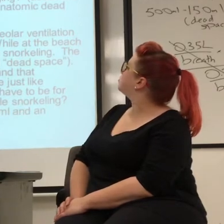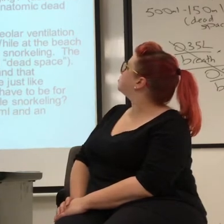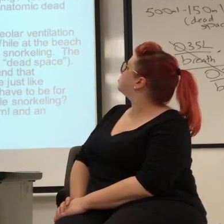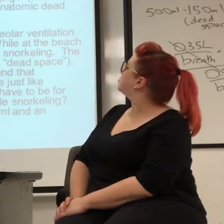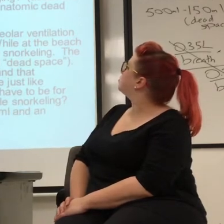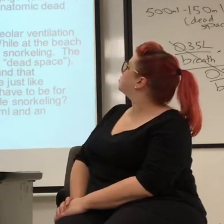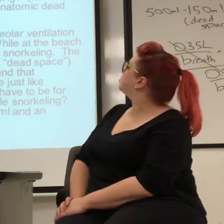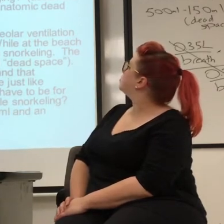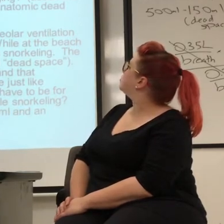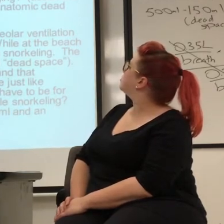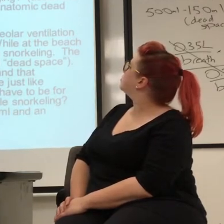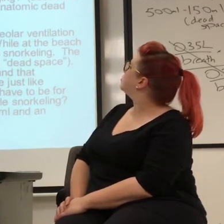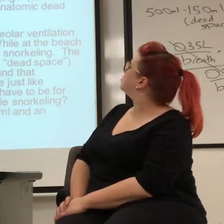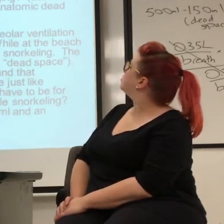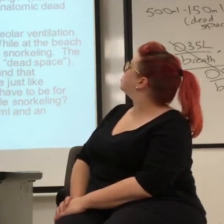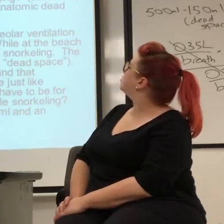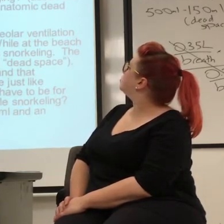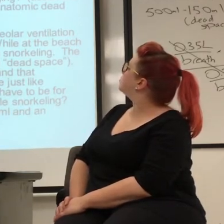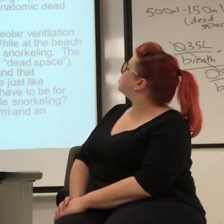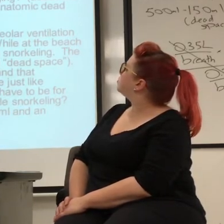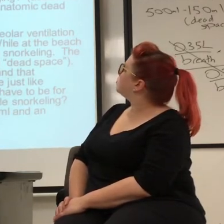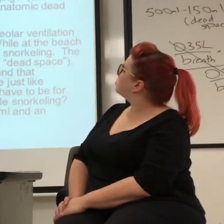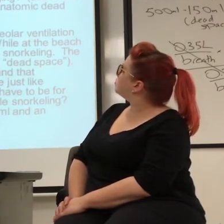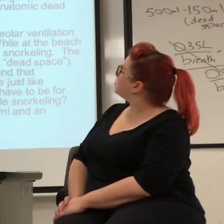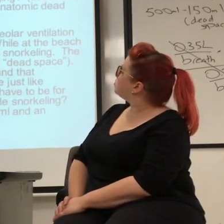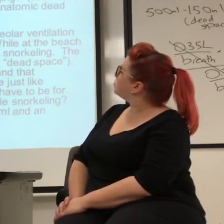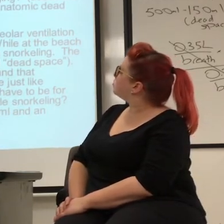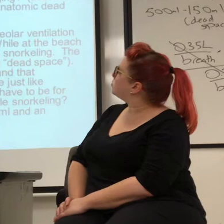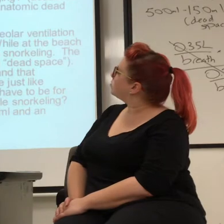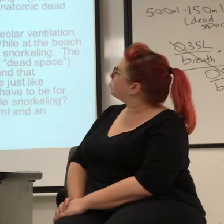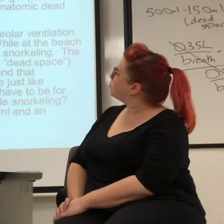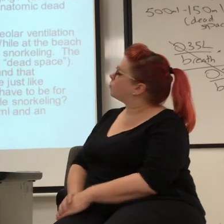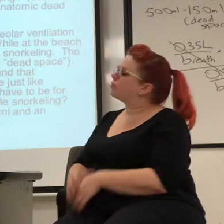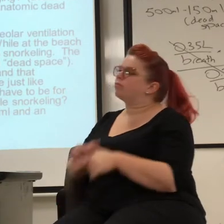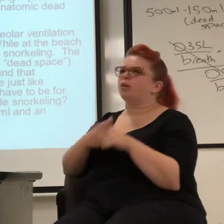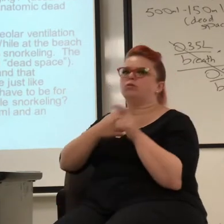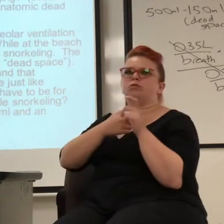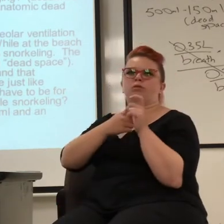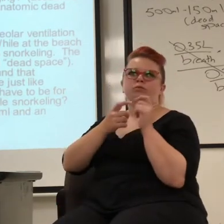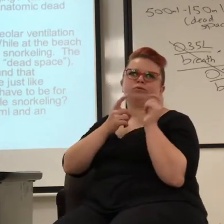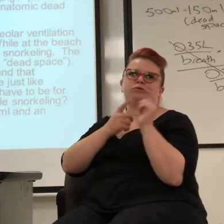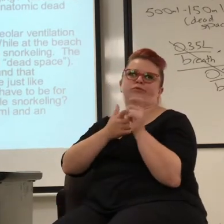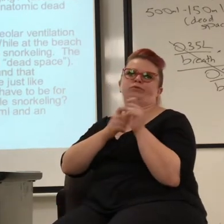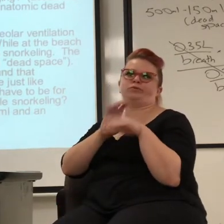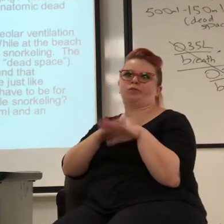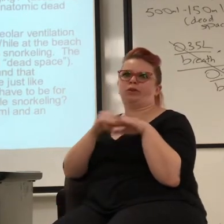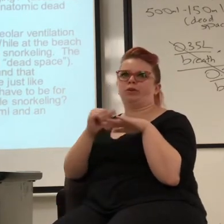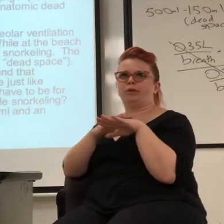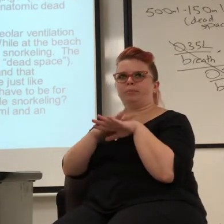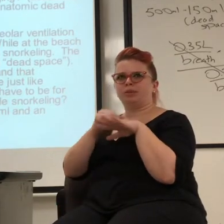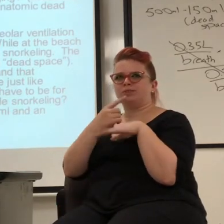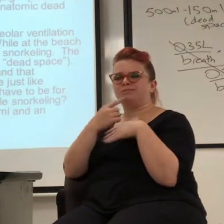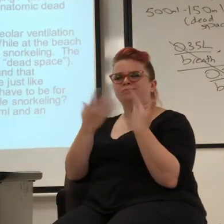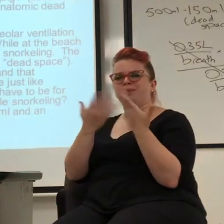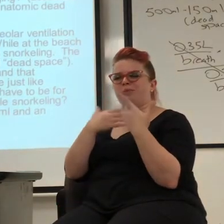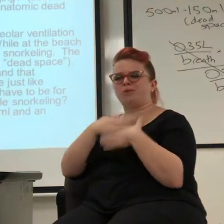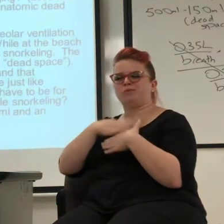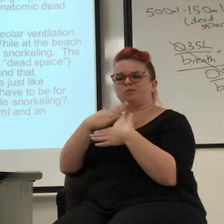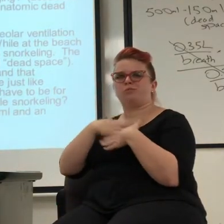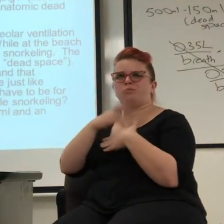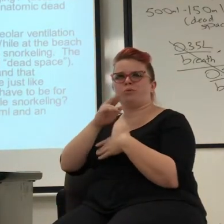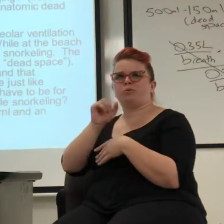6 liters per minute. And it says, you know, she's jogging on a beach, and it says, what would her respiratory rate have to